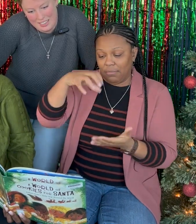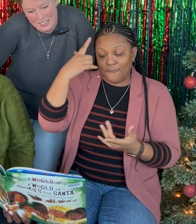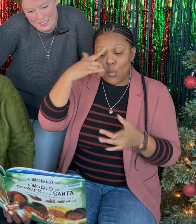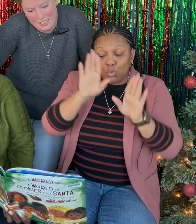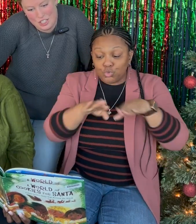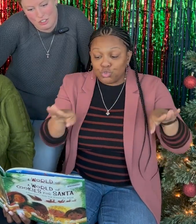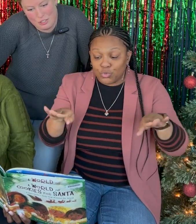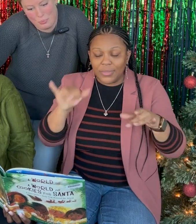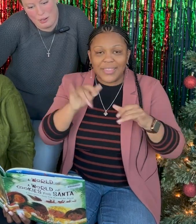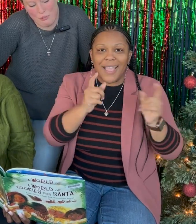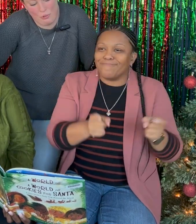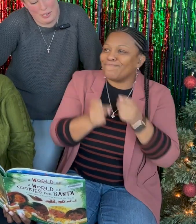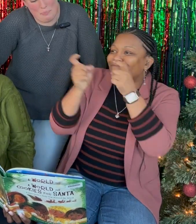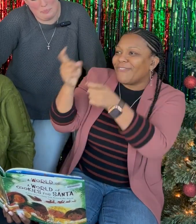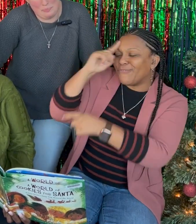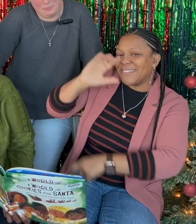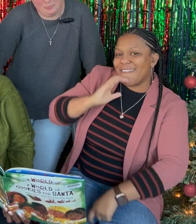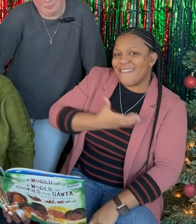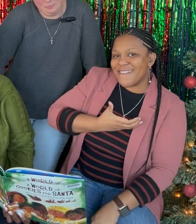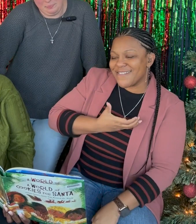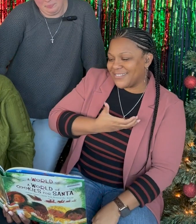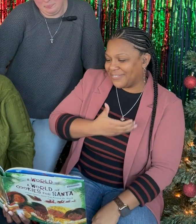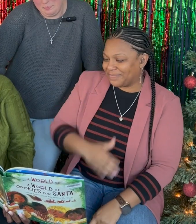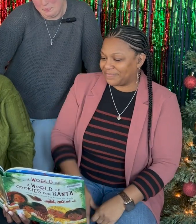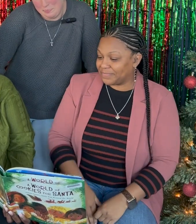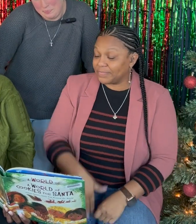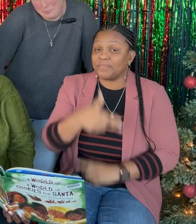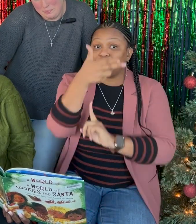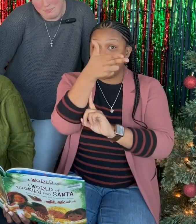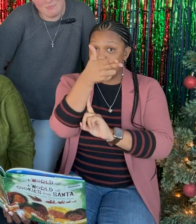cake the children put out for him.